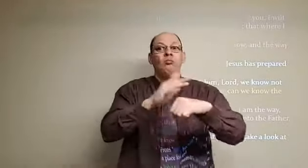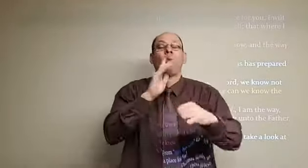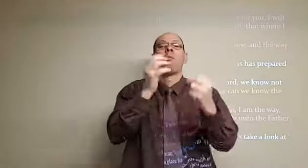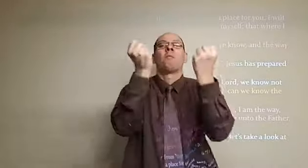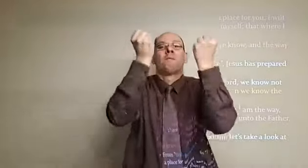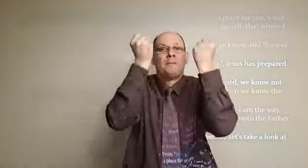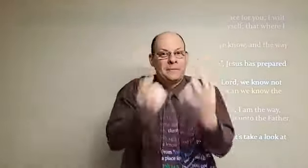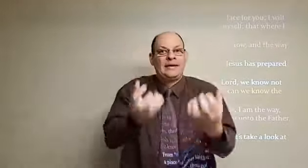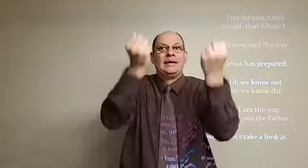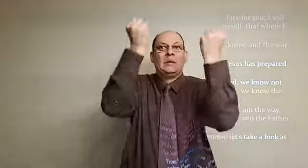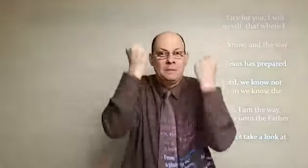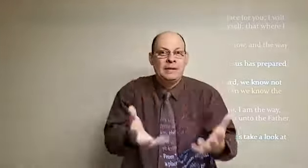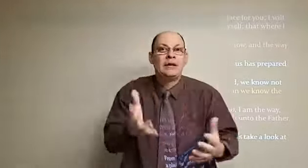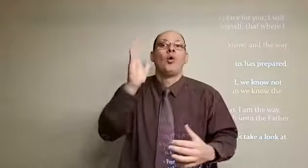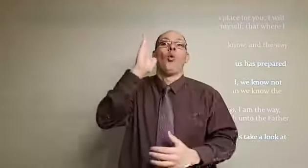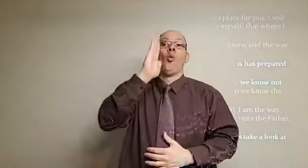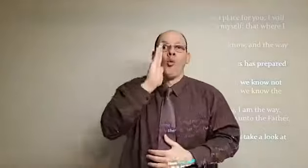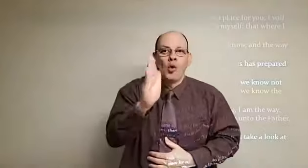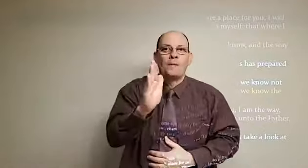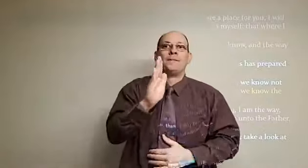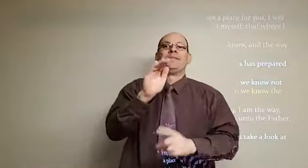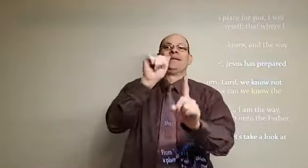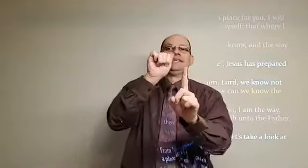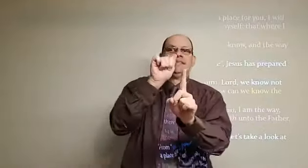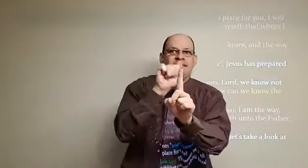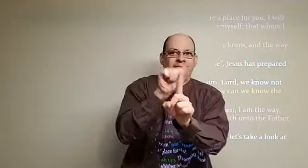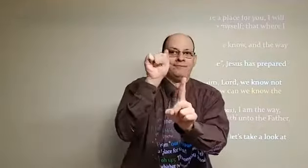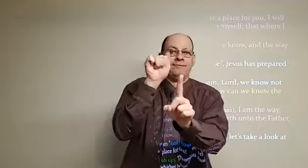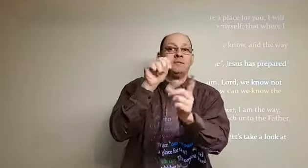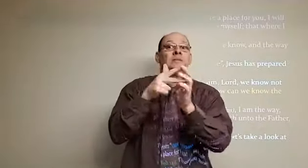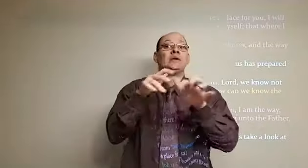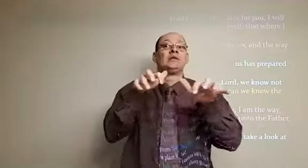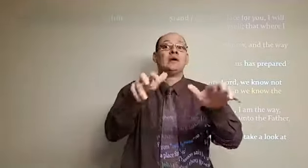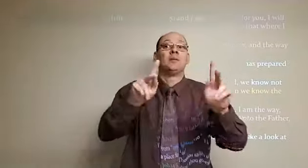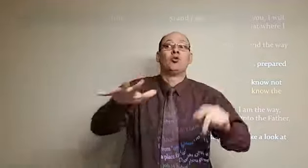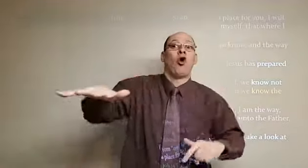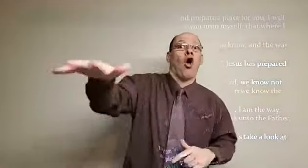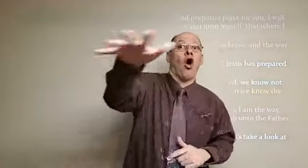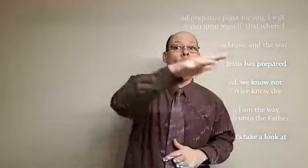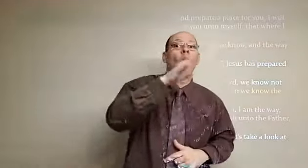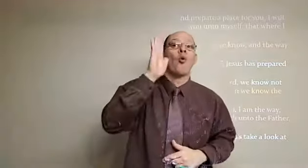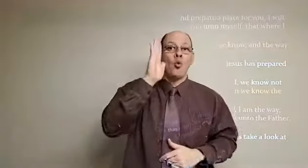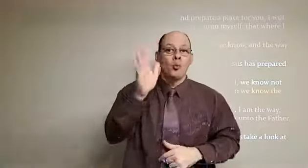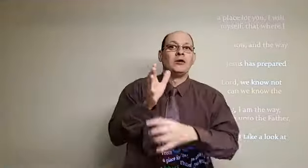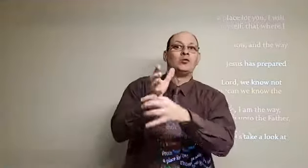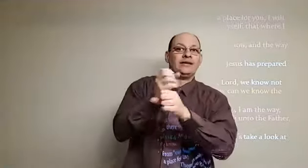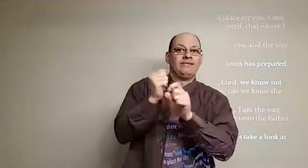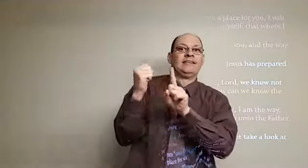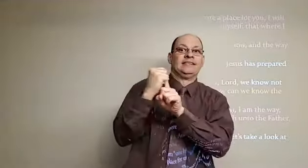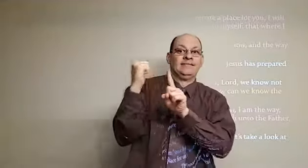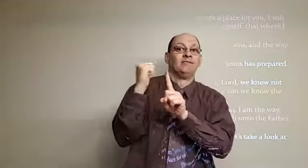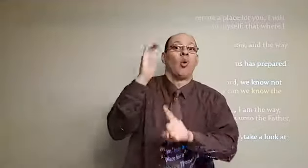Jesus you know he says many many many will be deceiving the multitudes